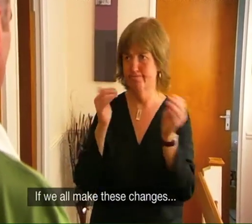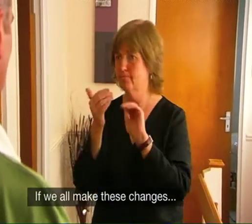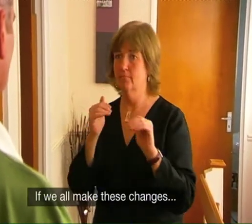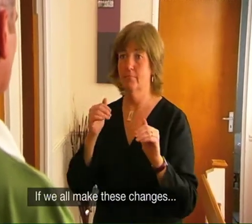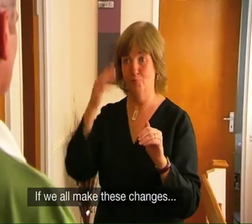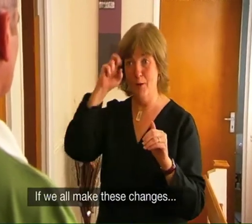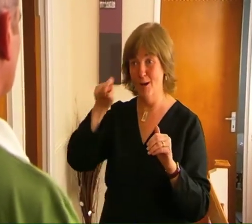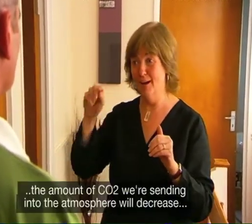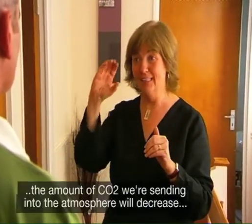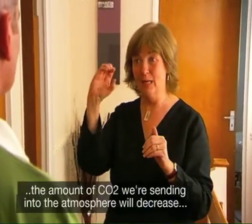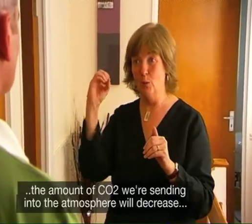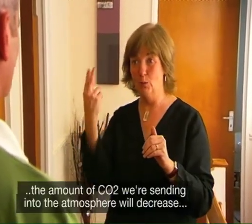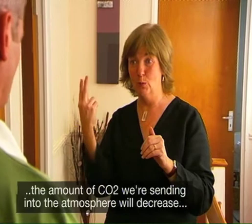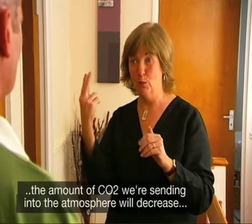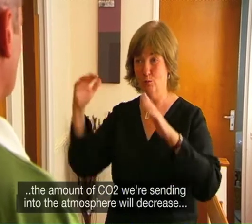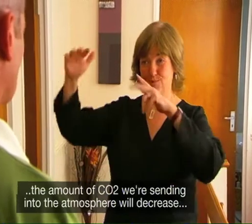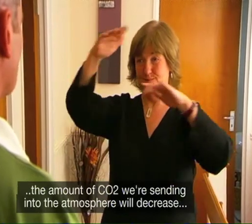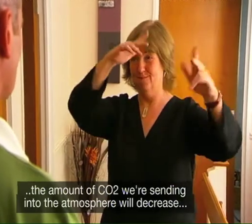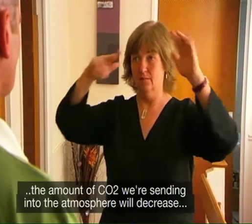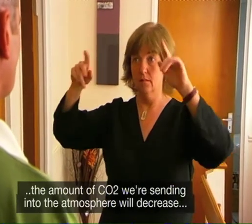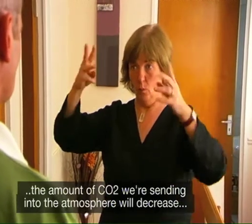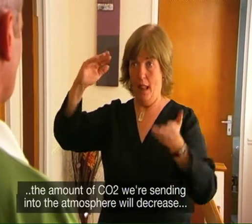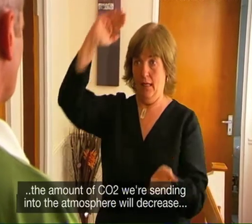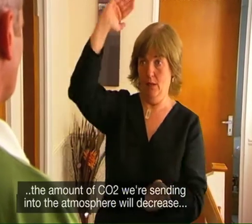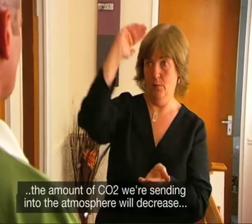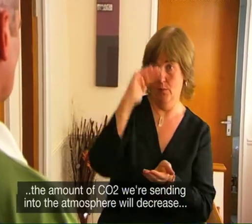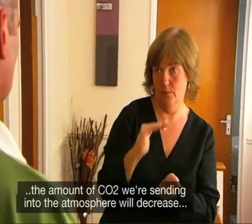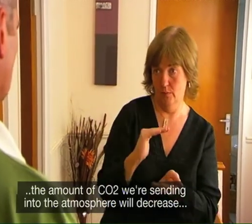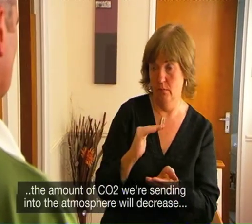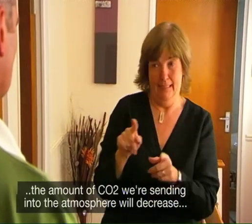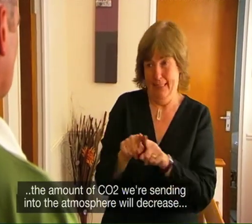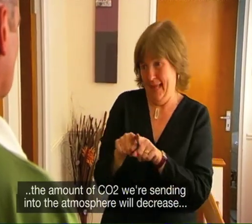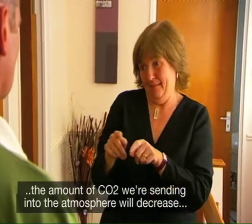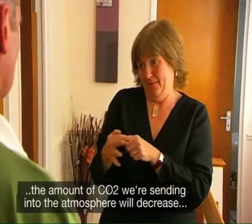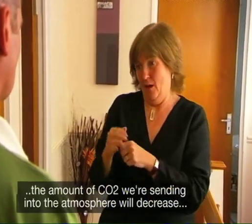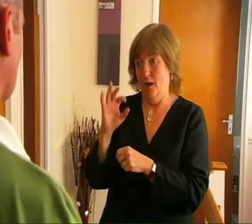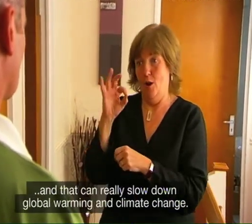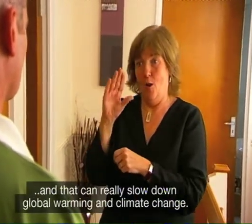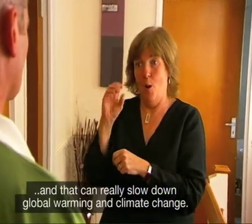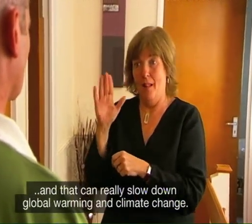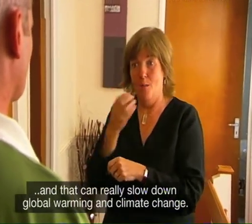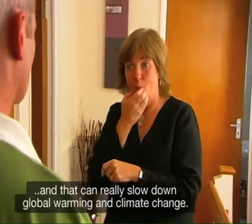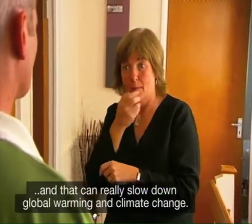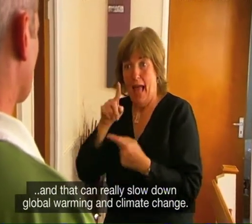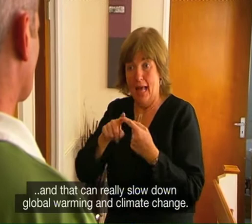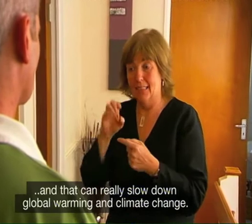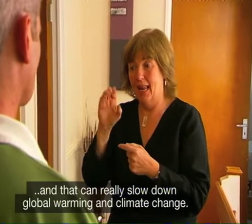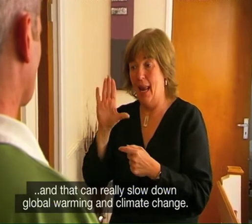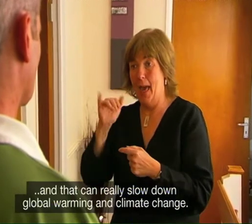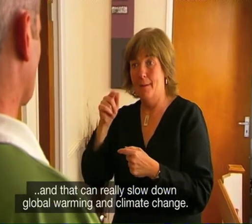these changes, the amount of CO2 we're sending into the atmosphere will be reduced, and that can really slow down global